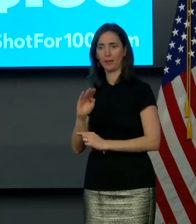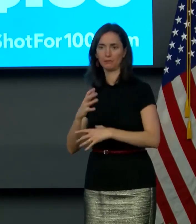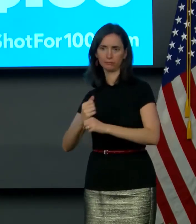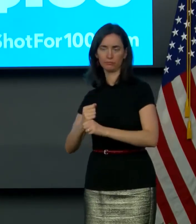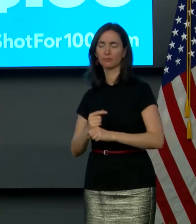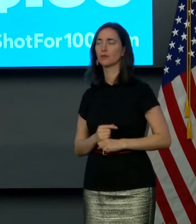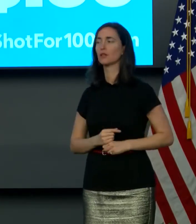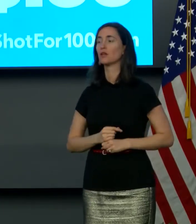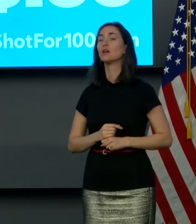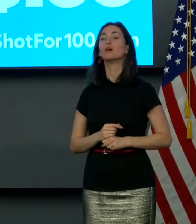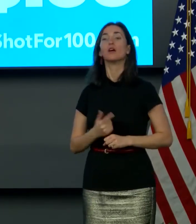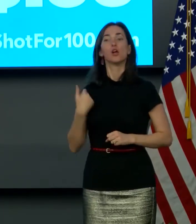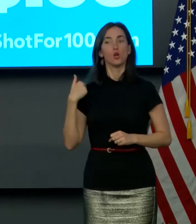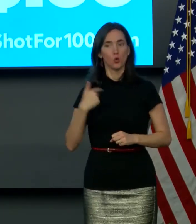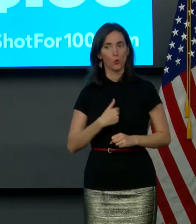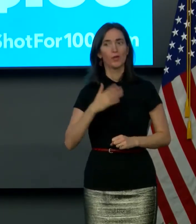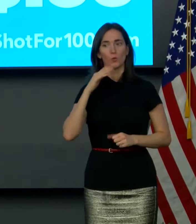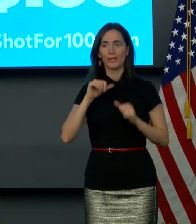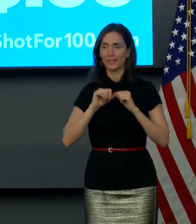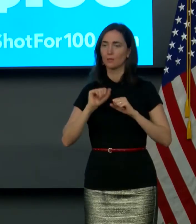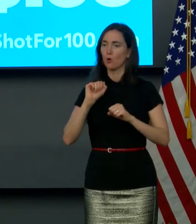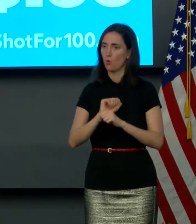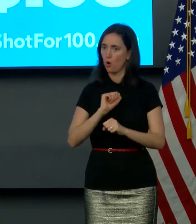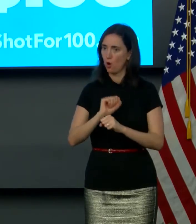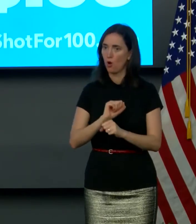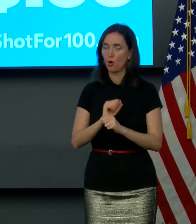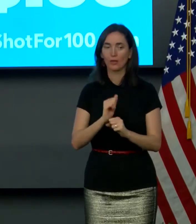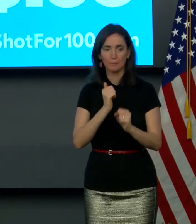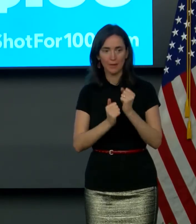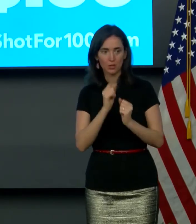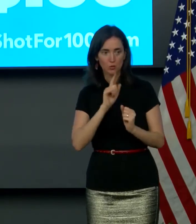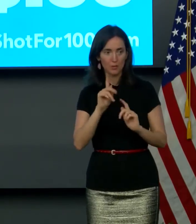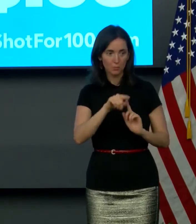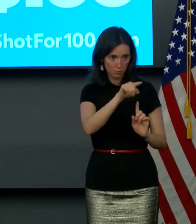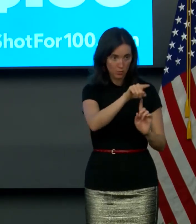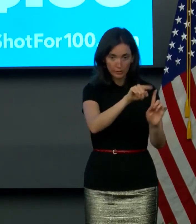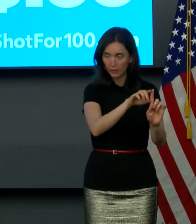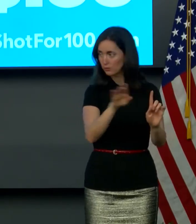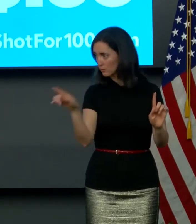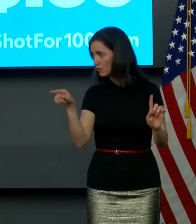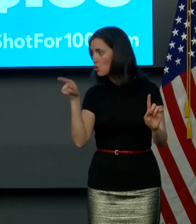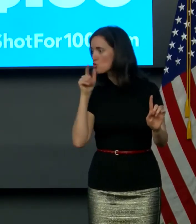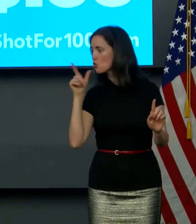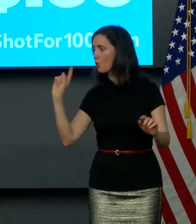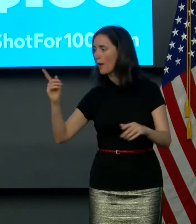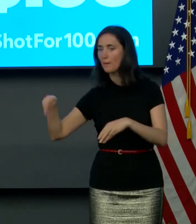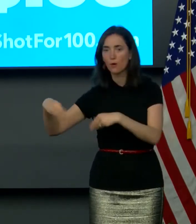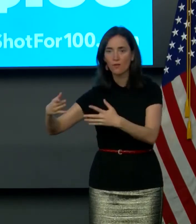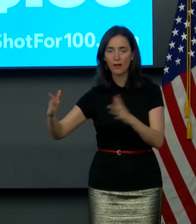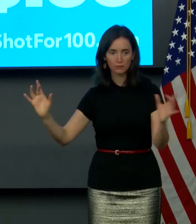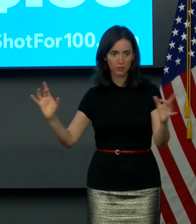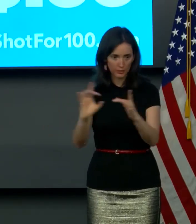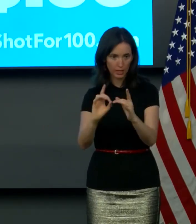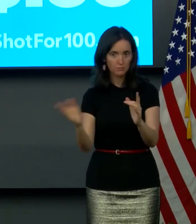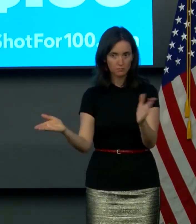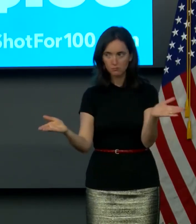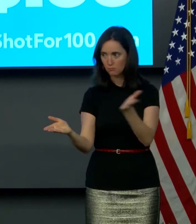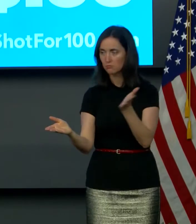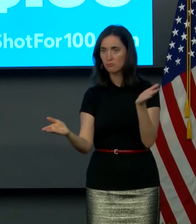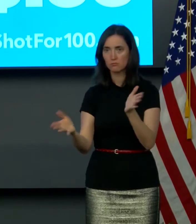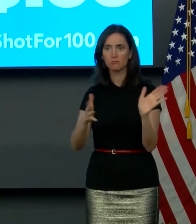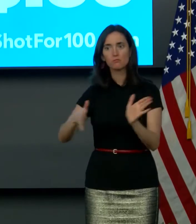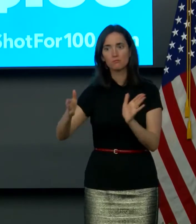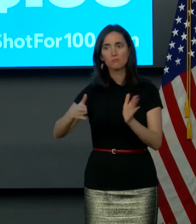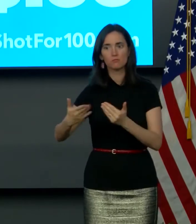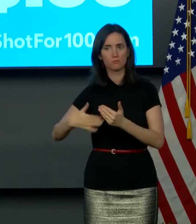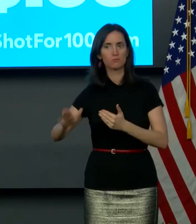that individuals can get connected to these infusions and these sites where they're being administered going